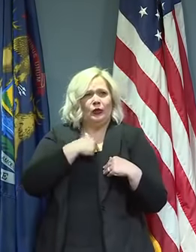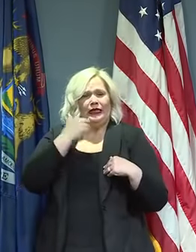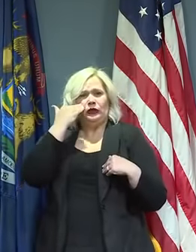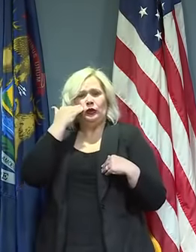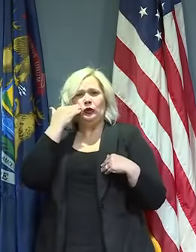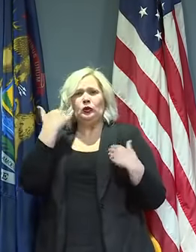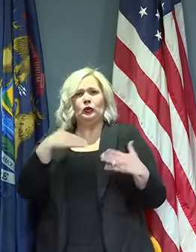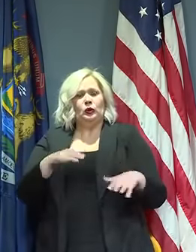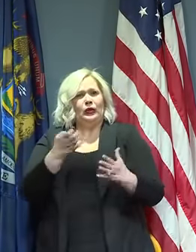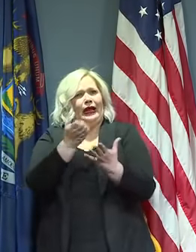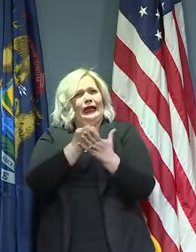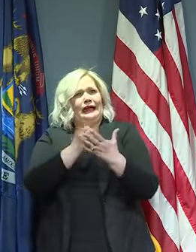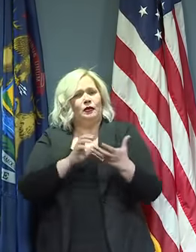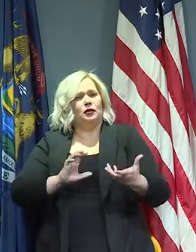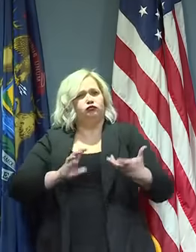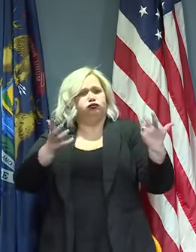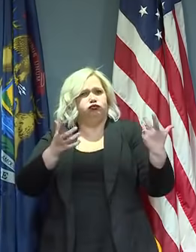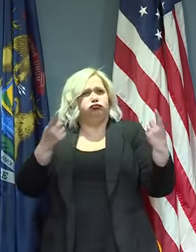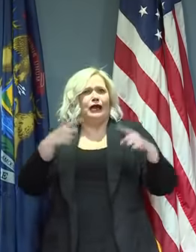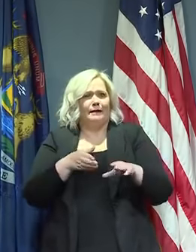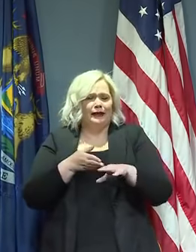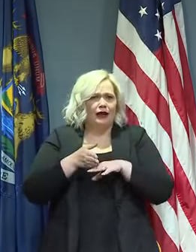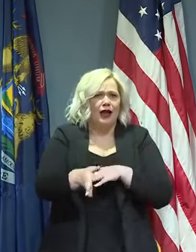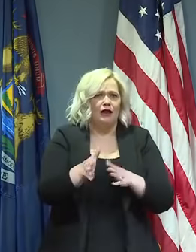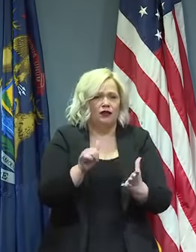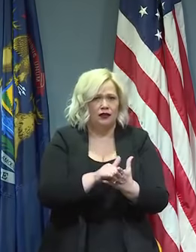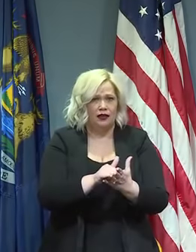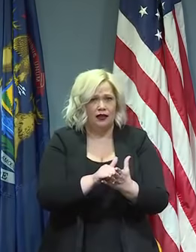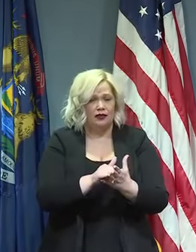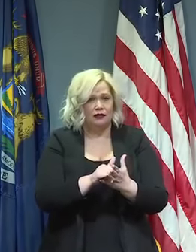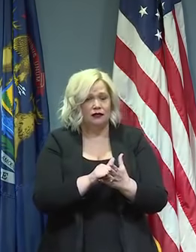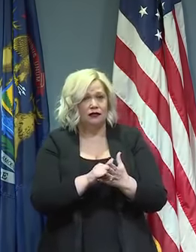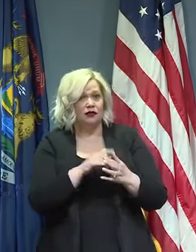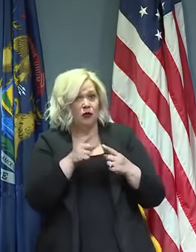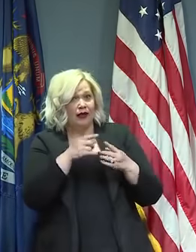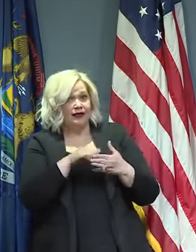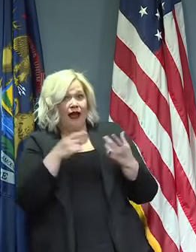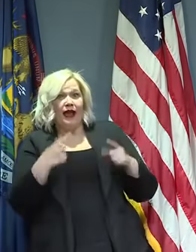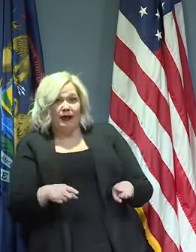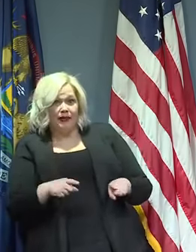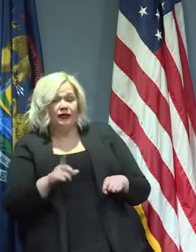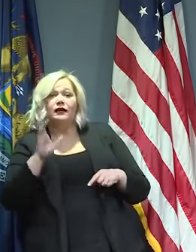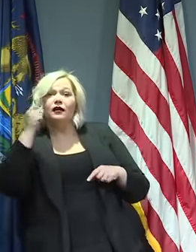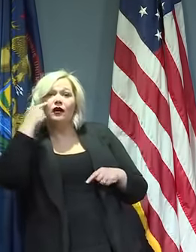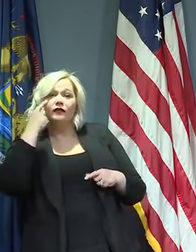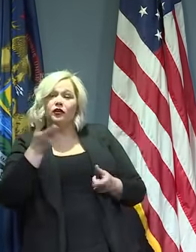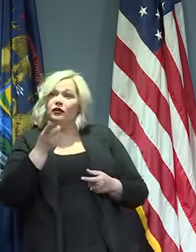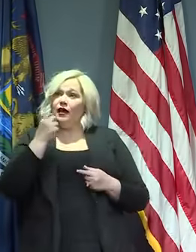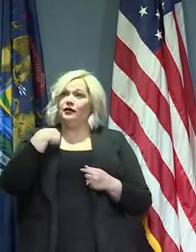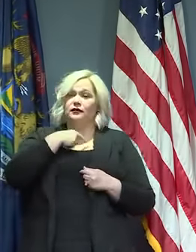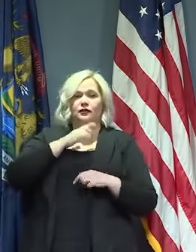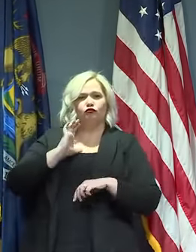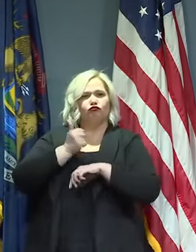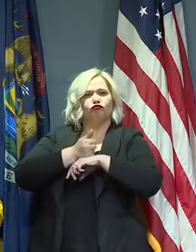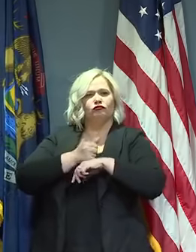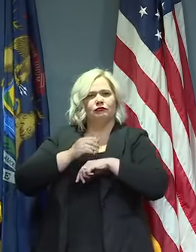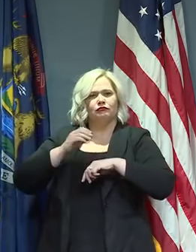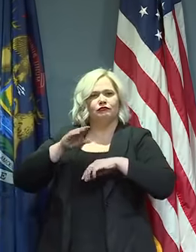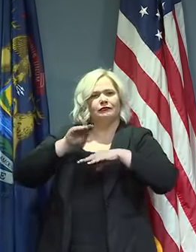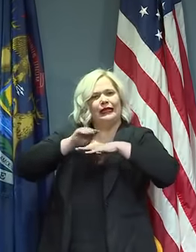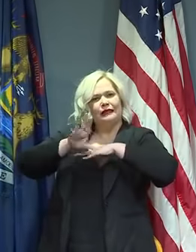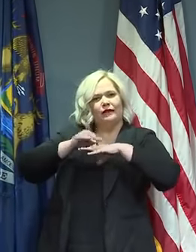equally intense economic crisis. And it was at that time that Governor Whitmer asked us to form an advisory